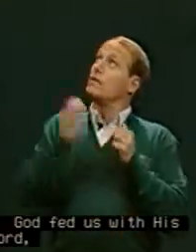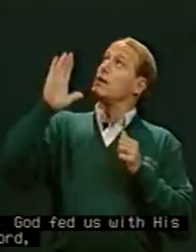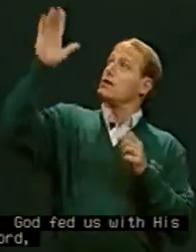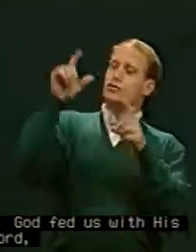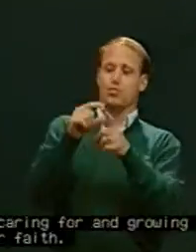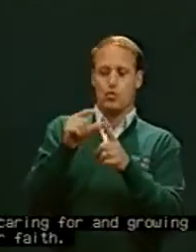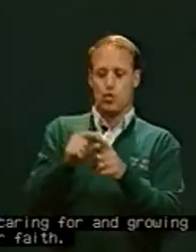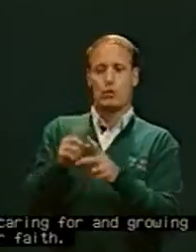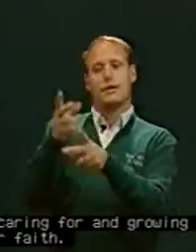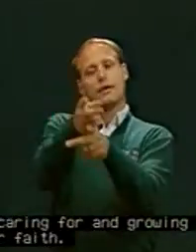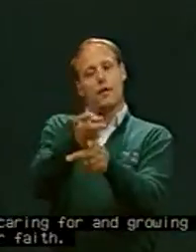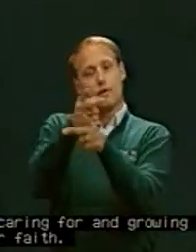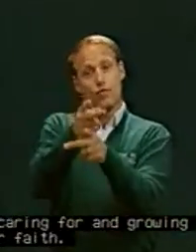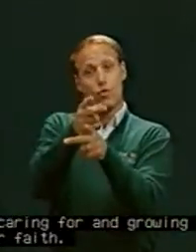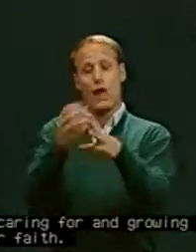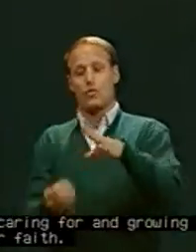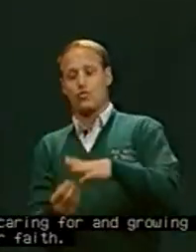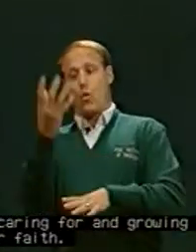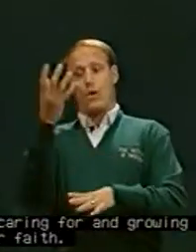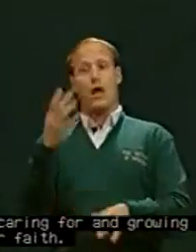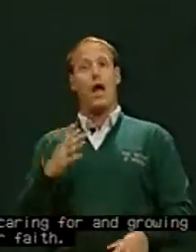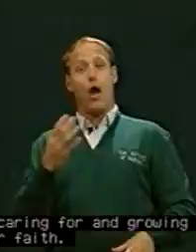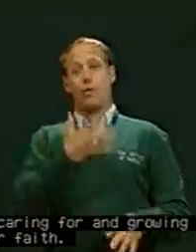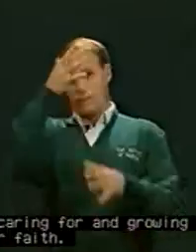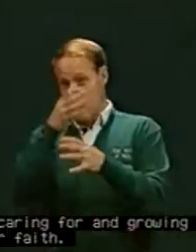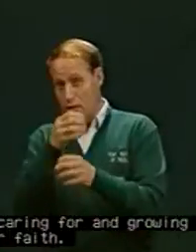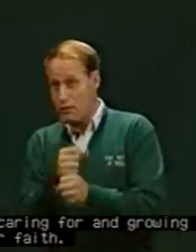His Word, caring for and growing our faith.